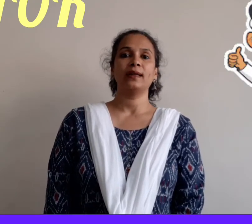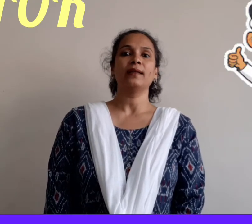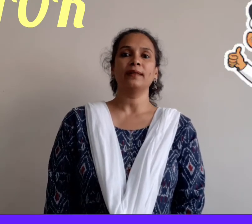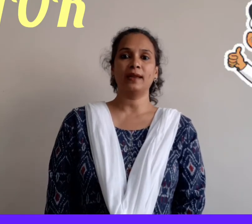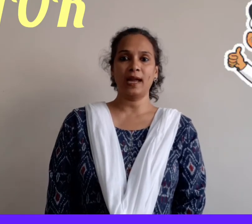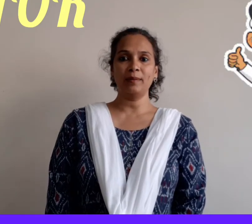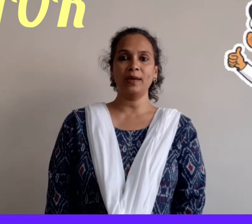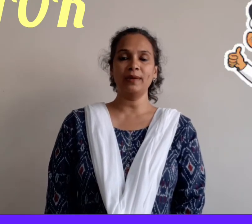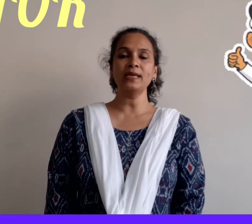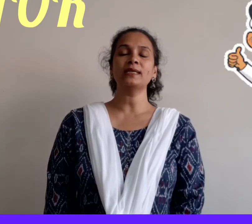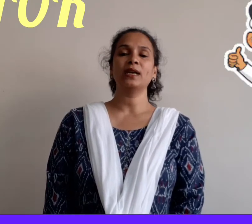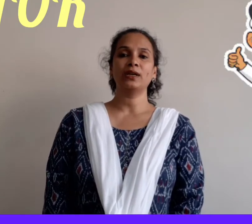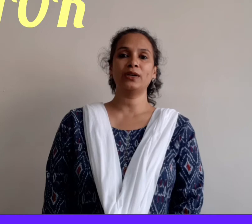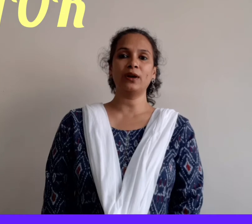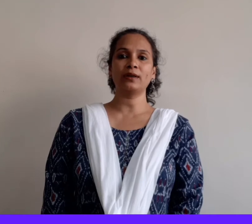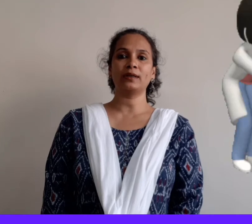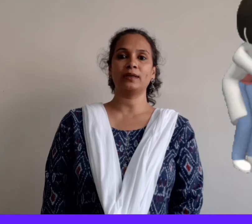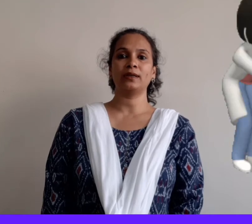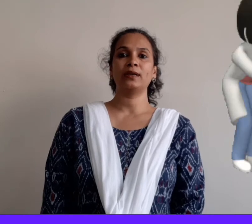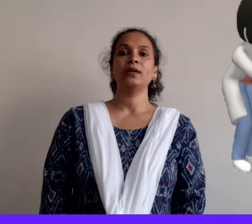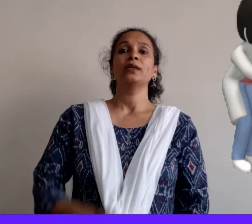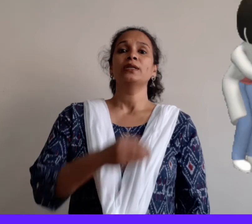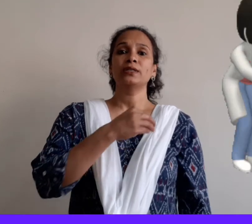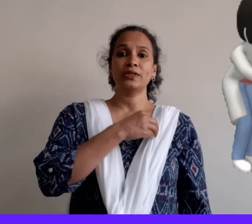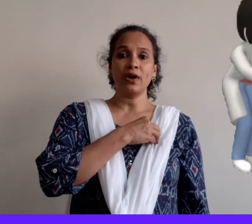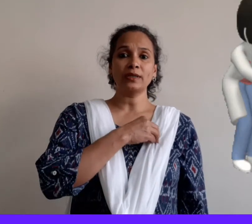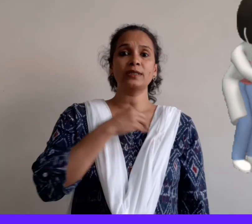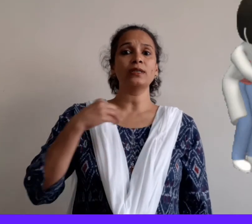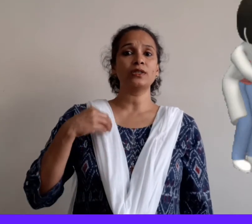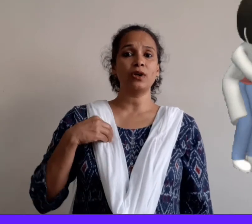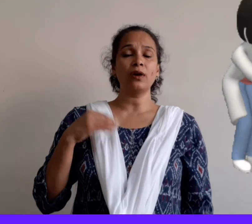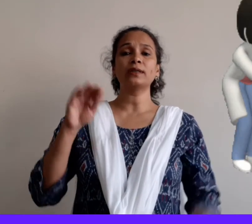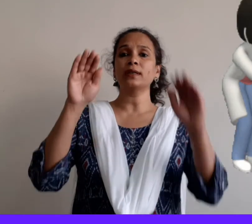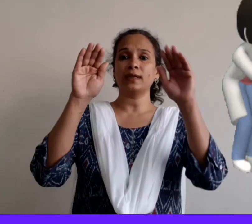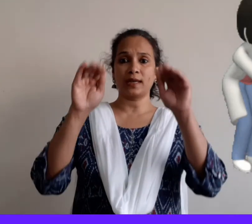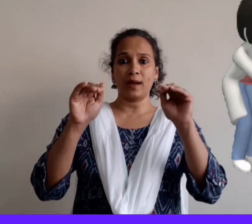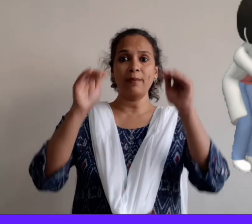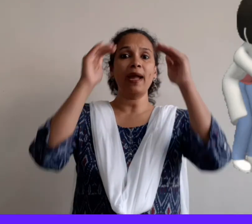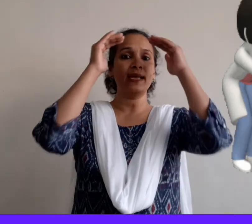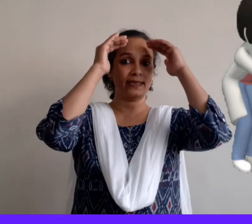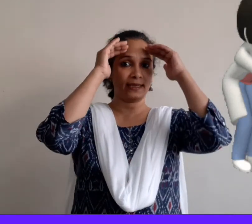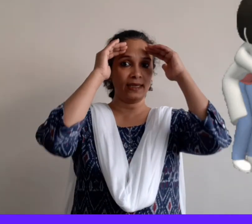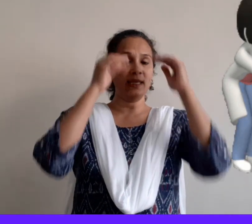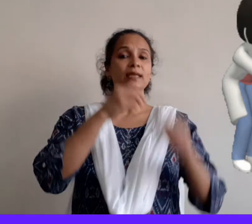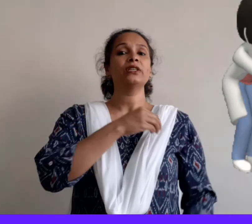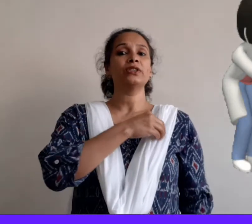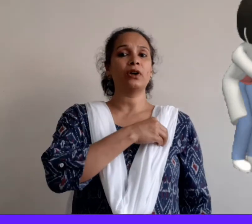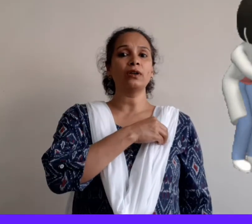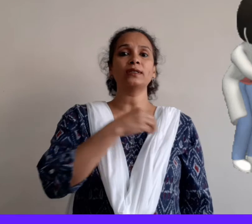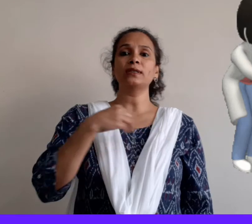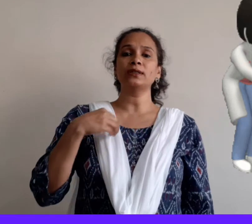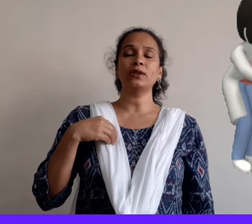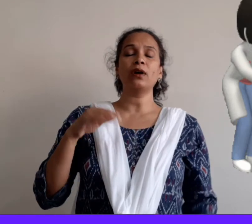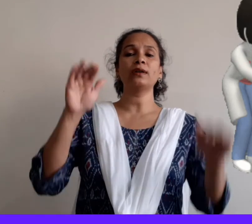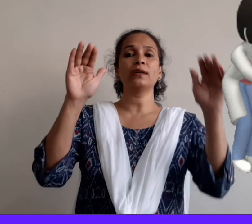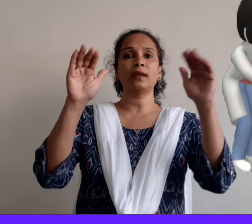The rhyme name is doctor. Doctor, doctor, come and see. Doctor, doctor,